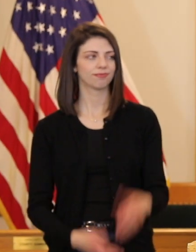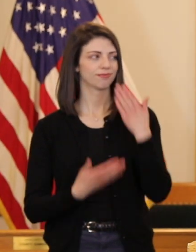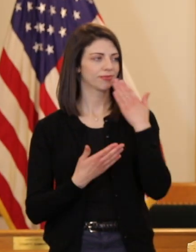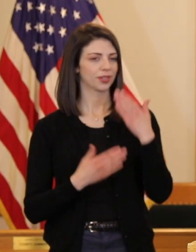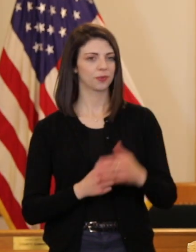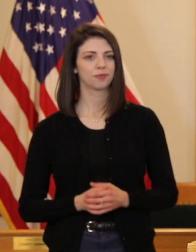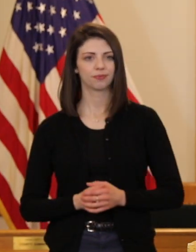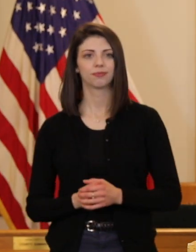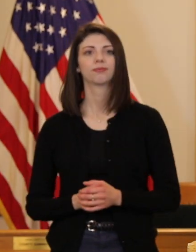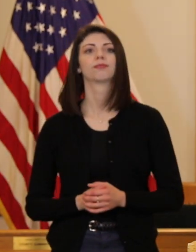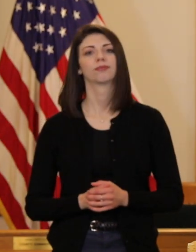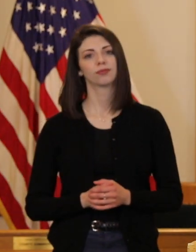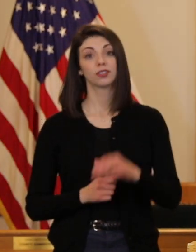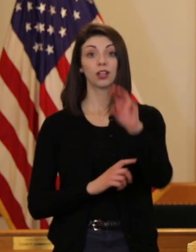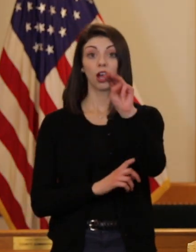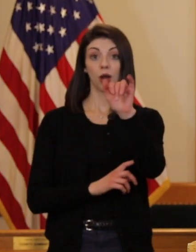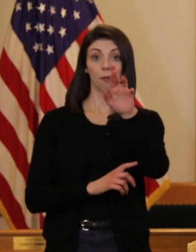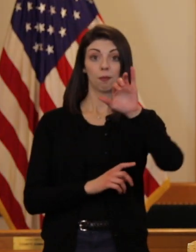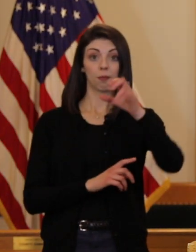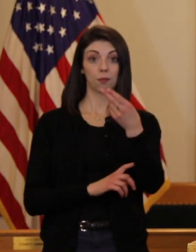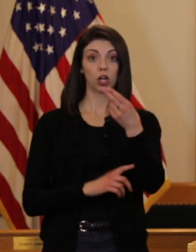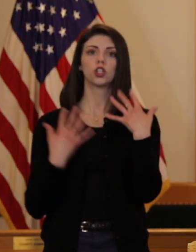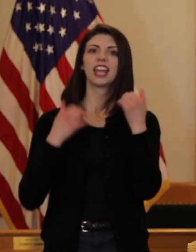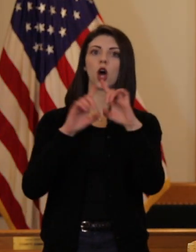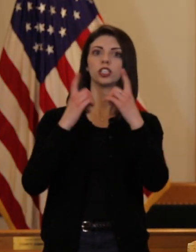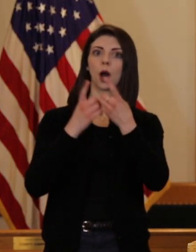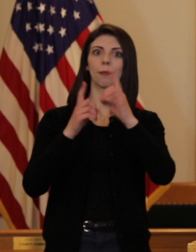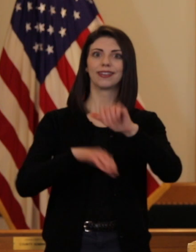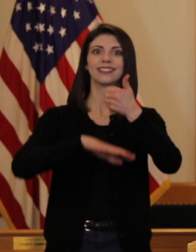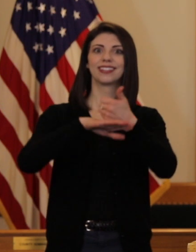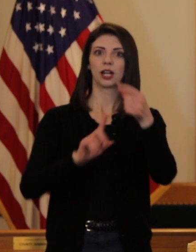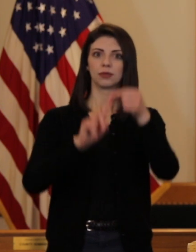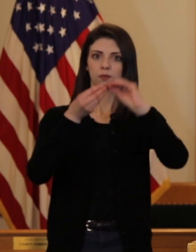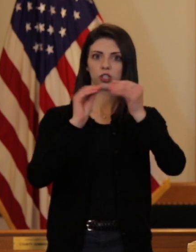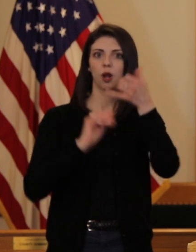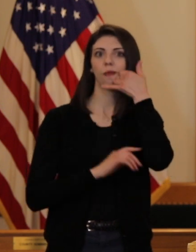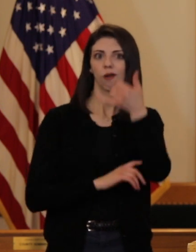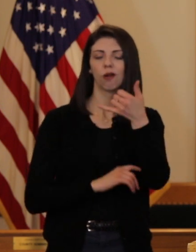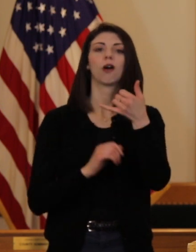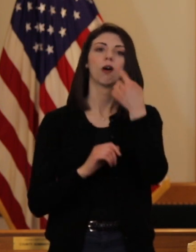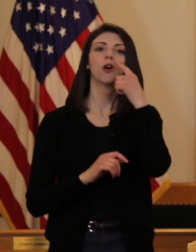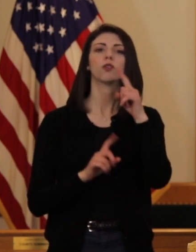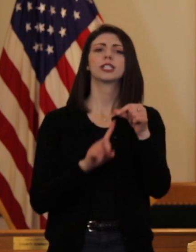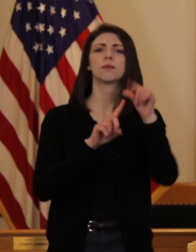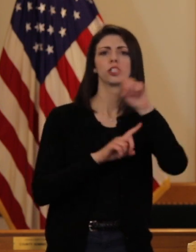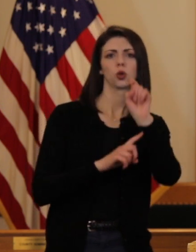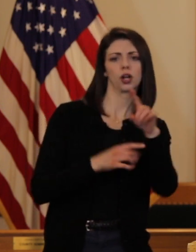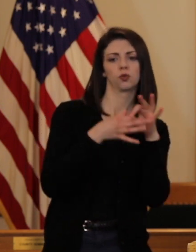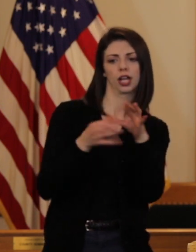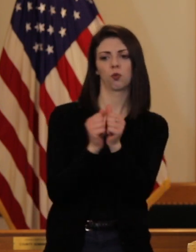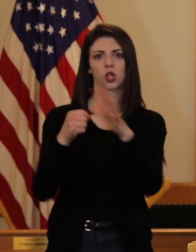Thank you, Mr. Chairman. In March, the Health Department launched a hotline to answer calls from the public about COVID-19. We